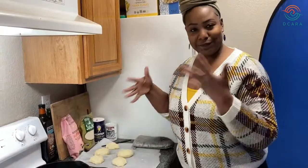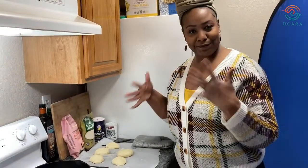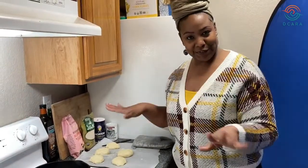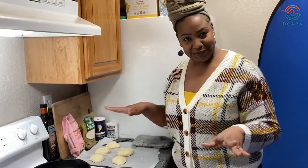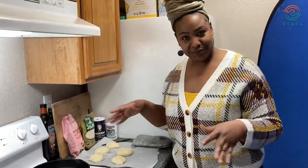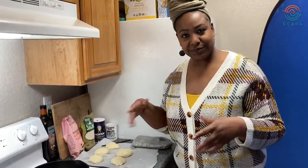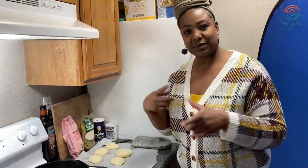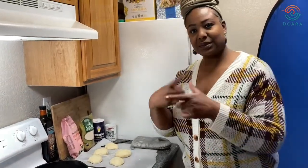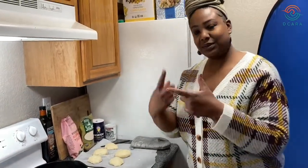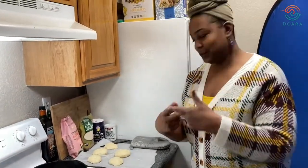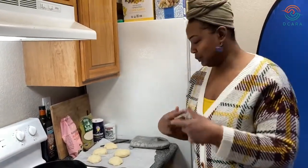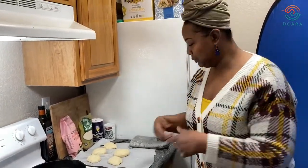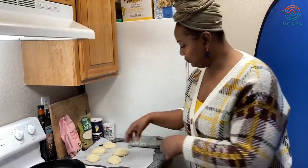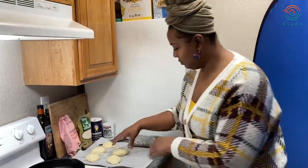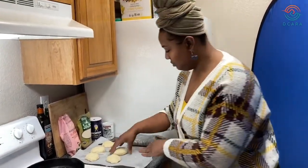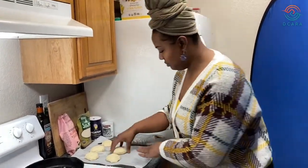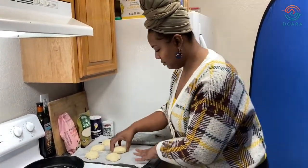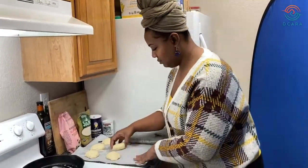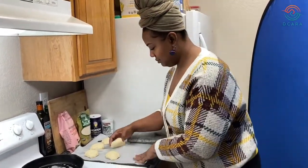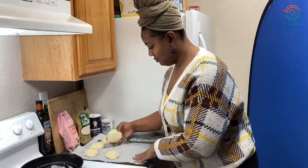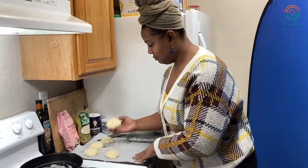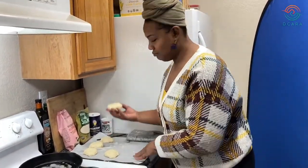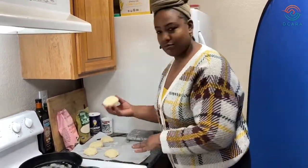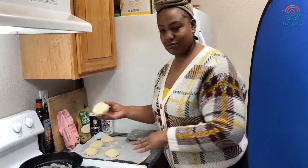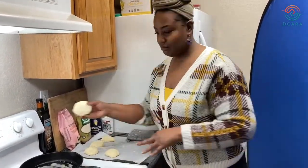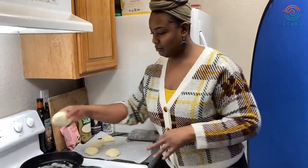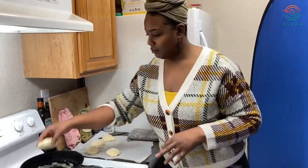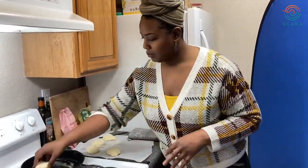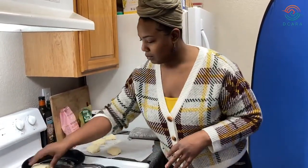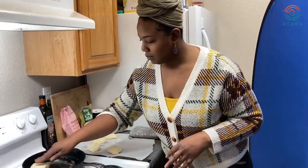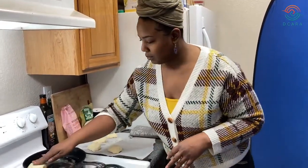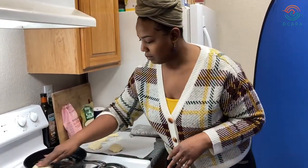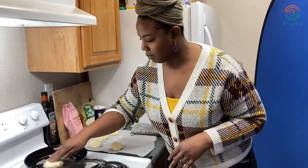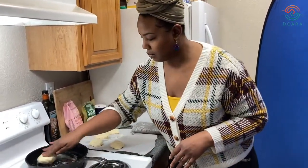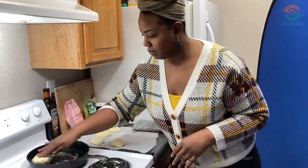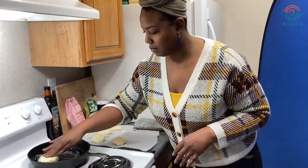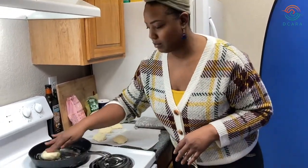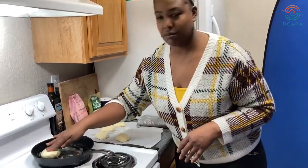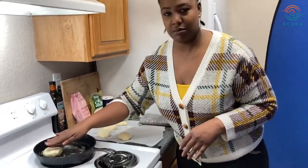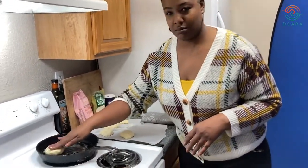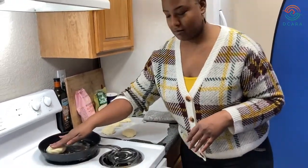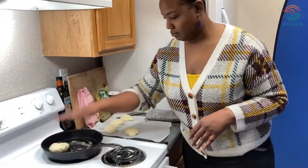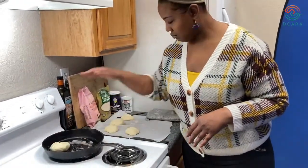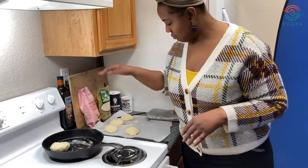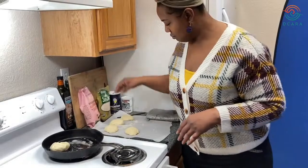Once the butter is completely melted, go ahead and start placing your biscuits in the pan and move around slightly.